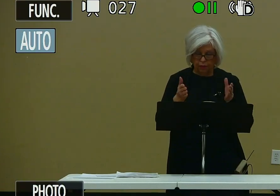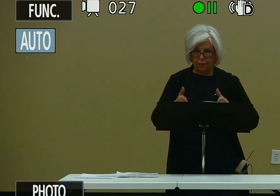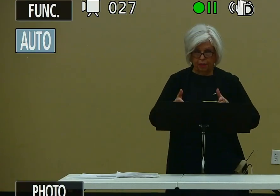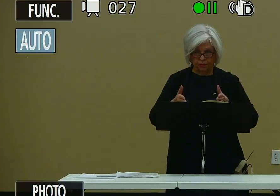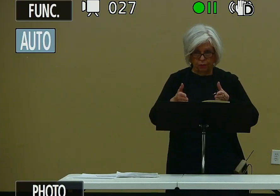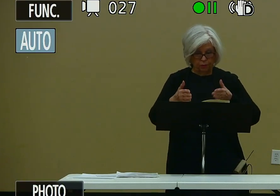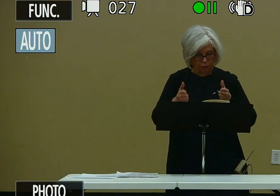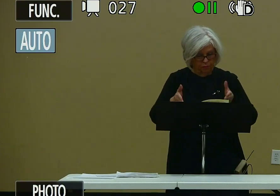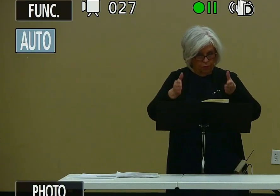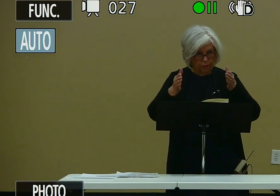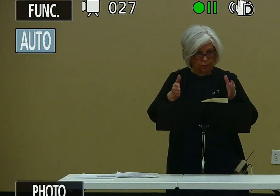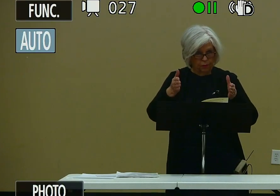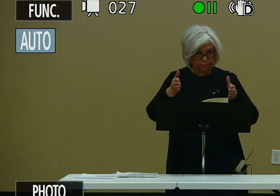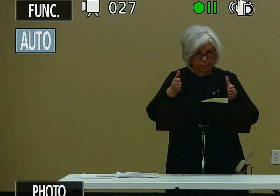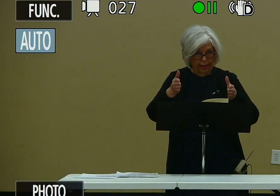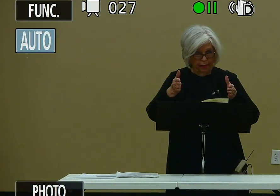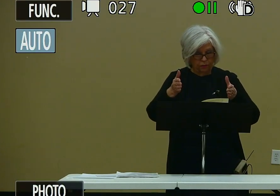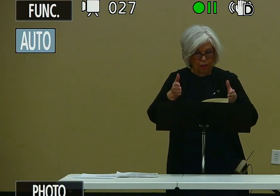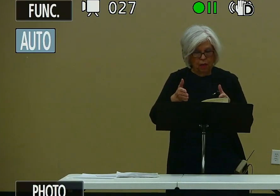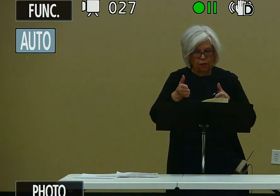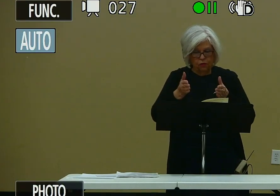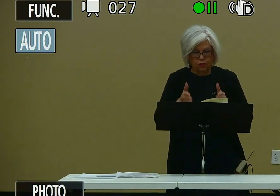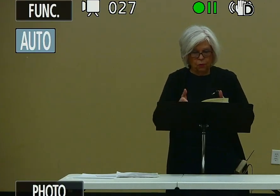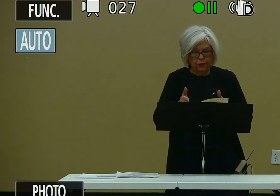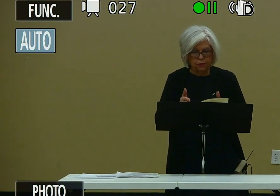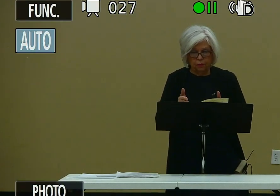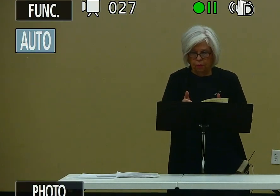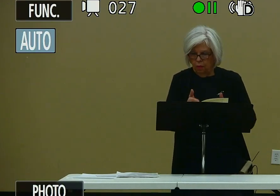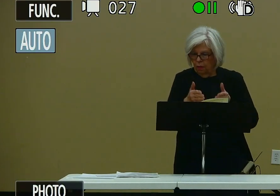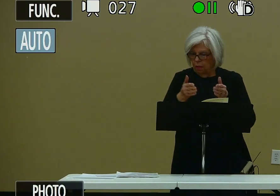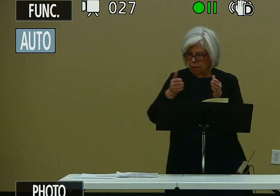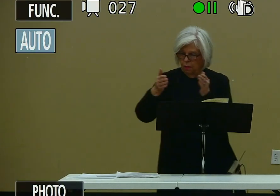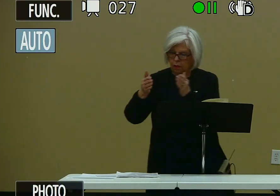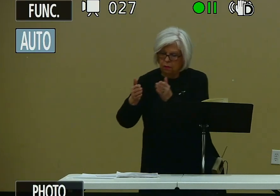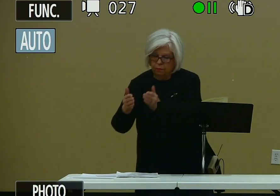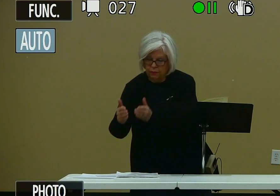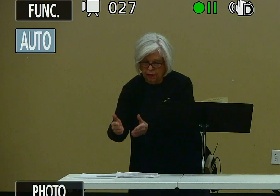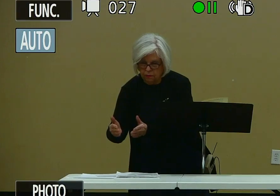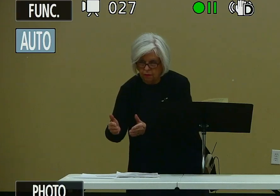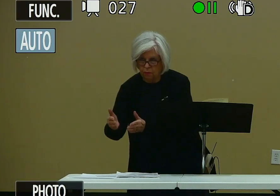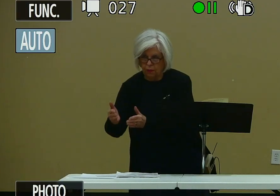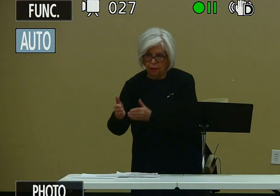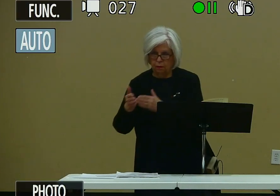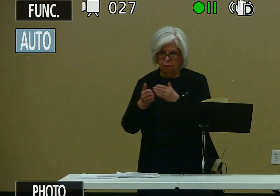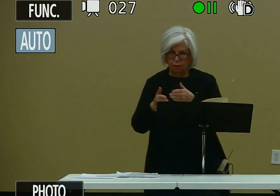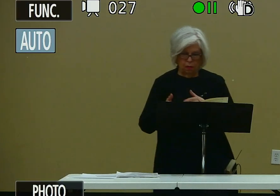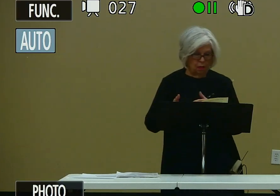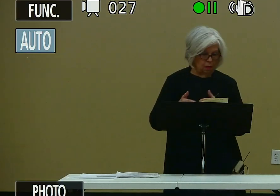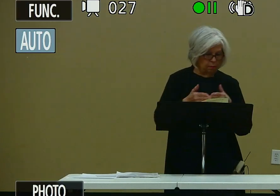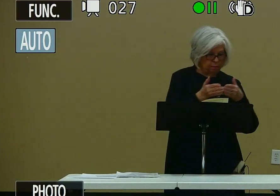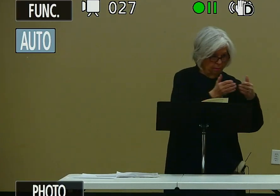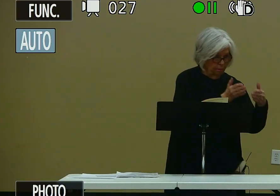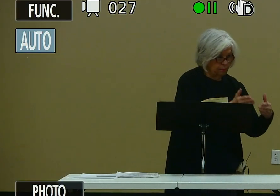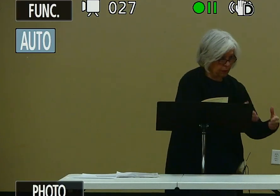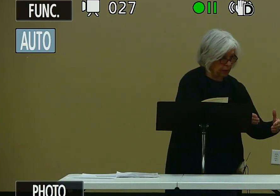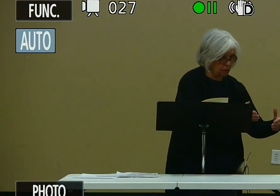take two of your hands, and you're just going to place something. Place